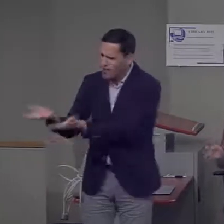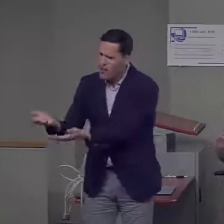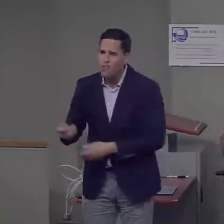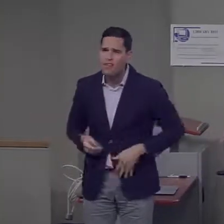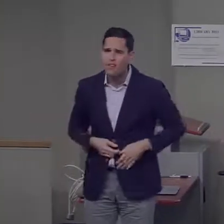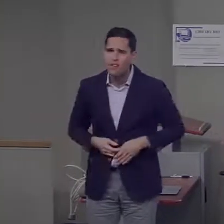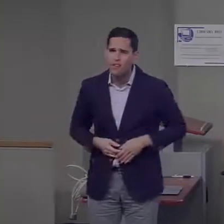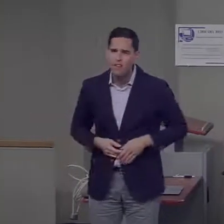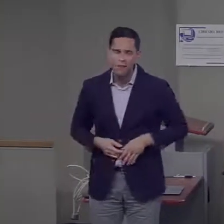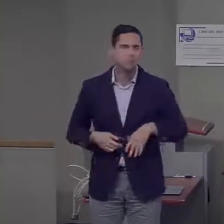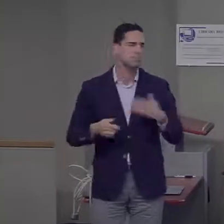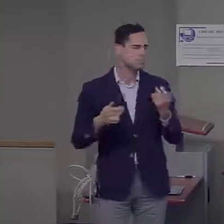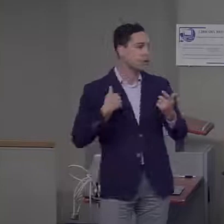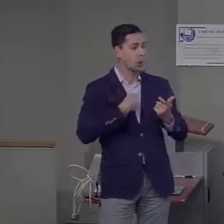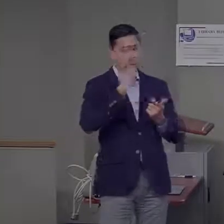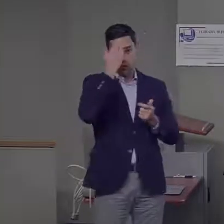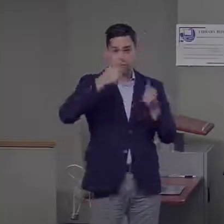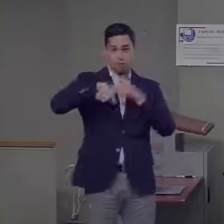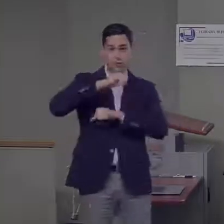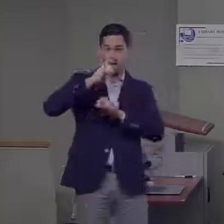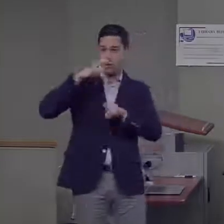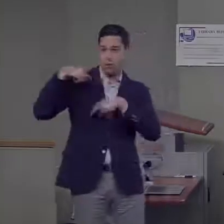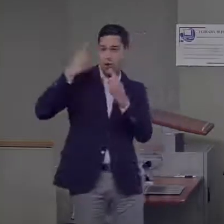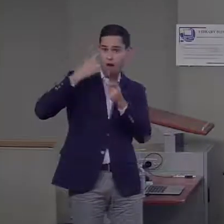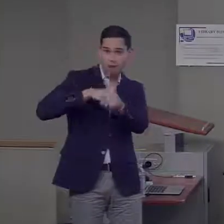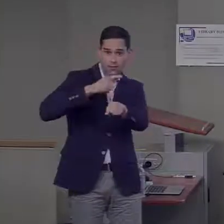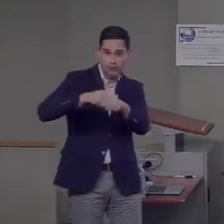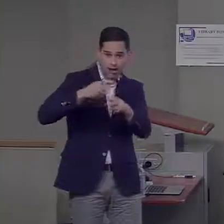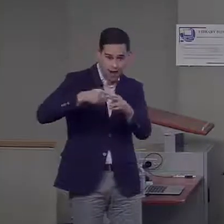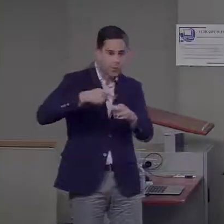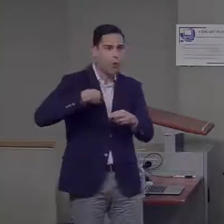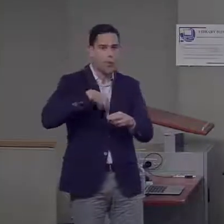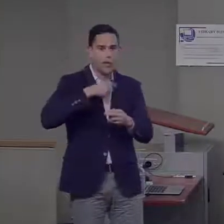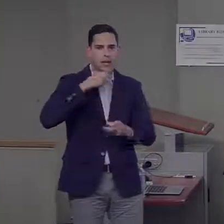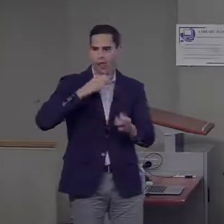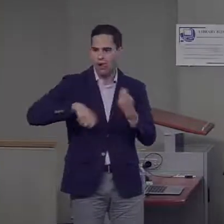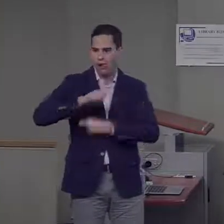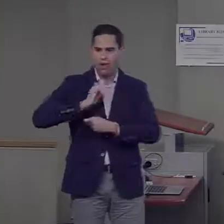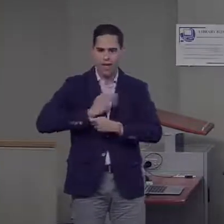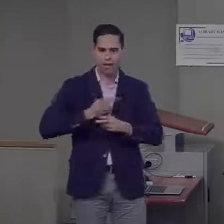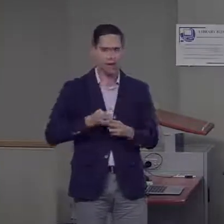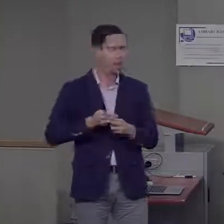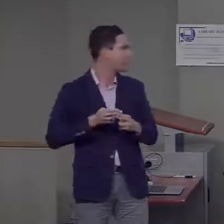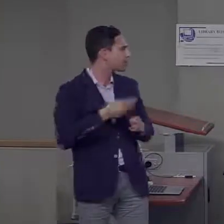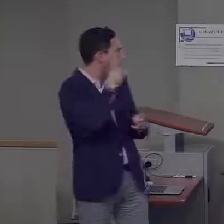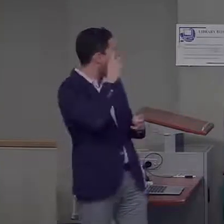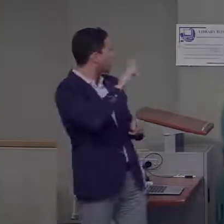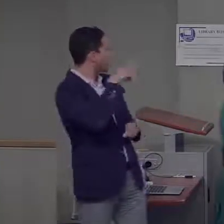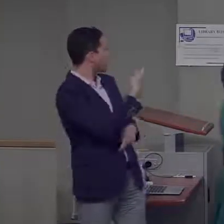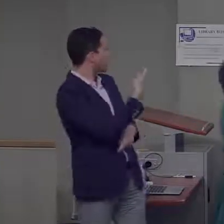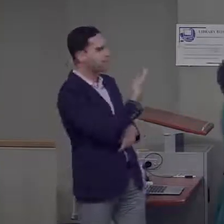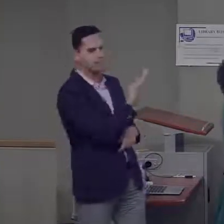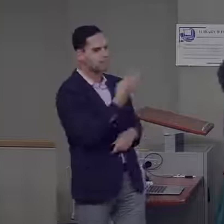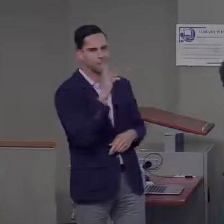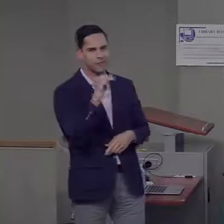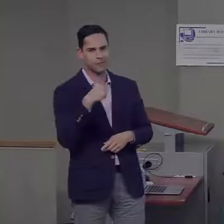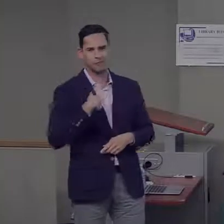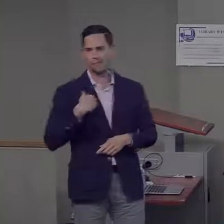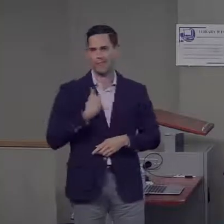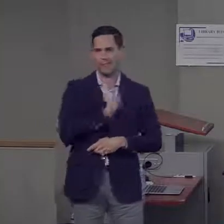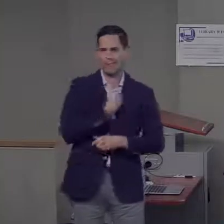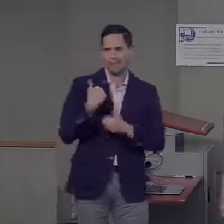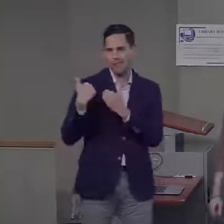names. You just thought it was a typo. But let's give it a whirl, right, Roberta? Go for it. All right, so I